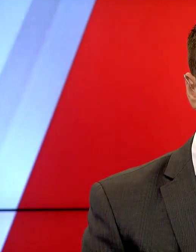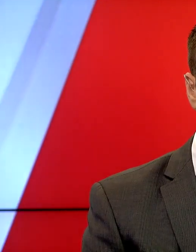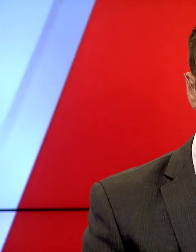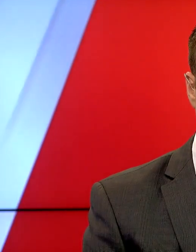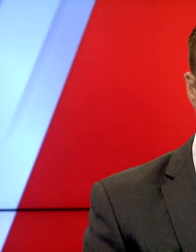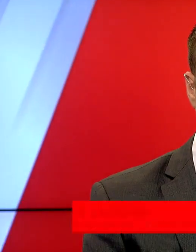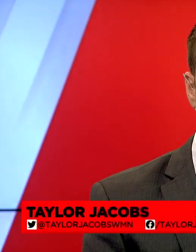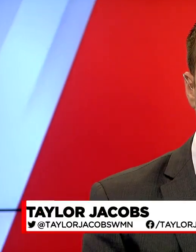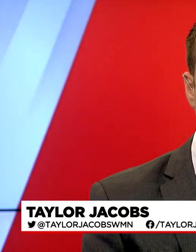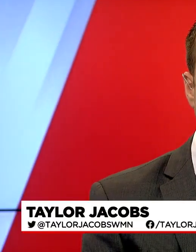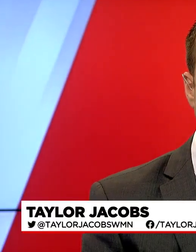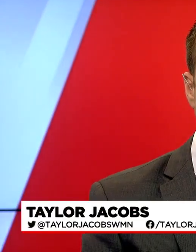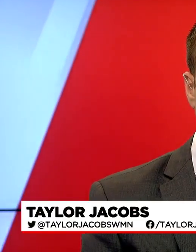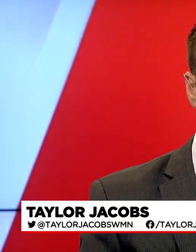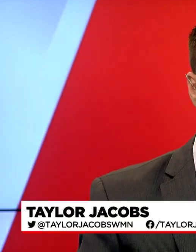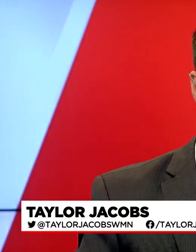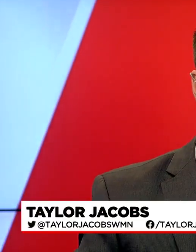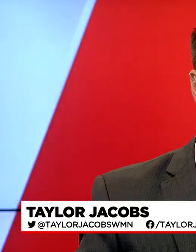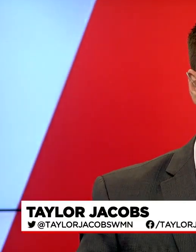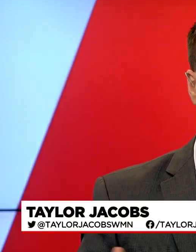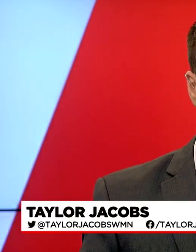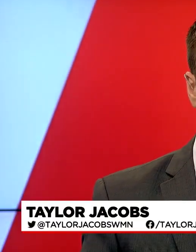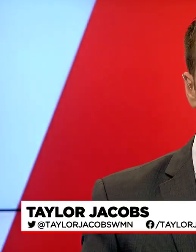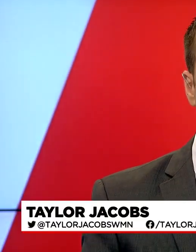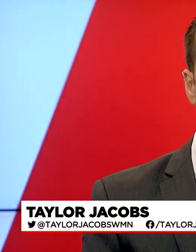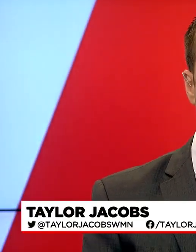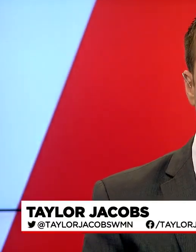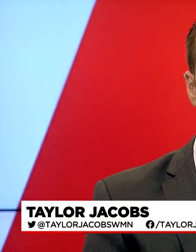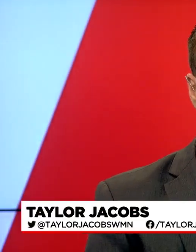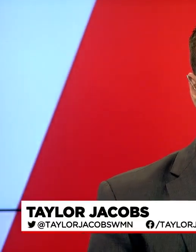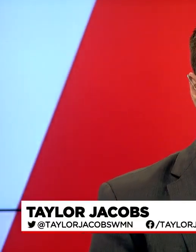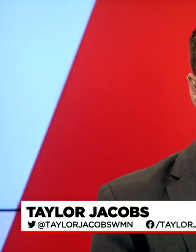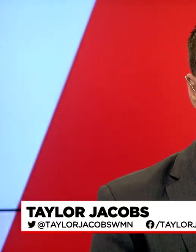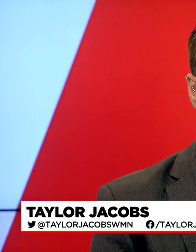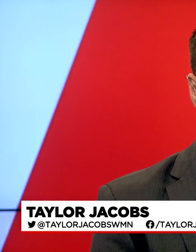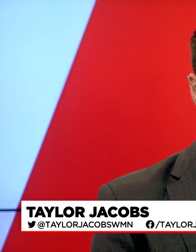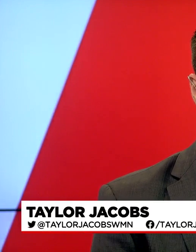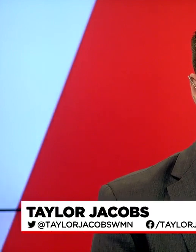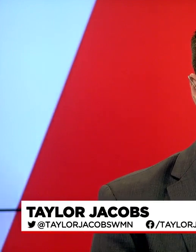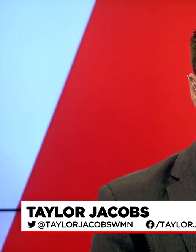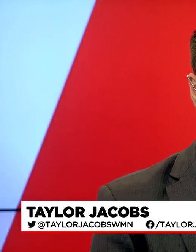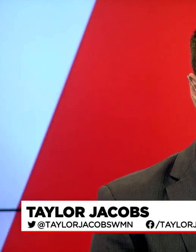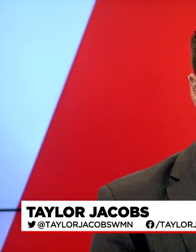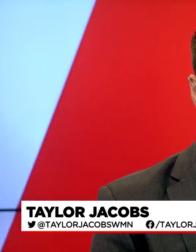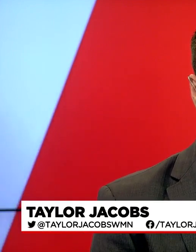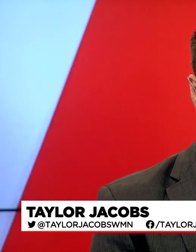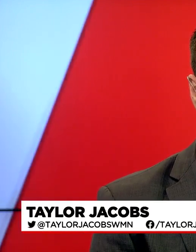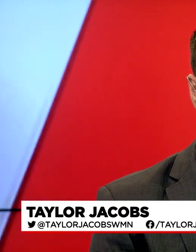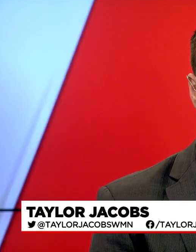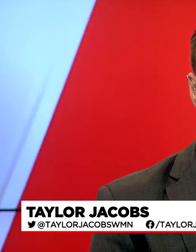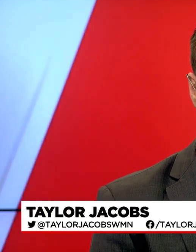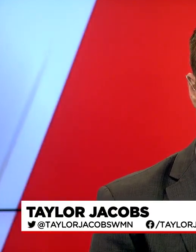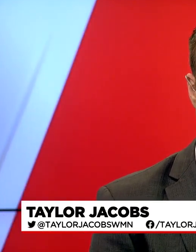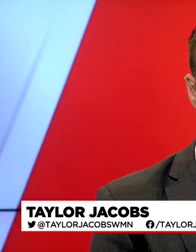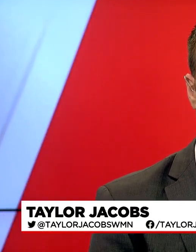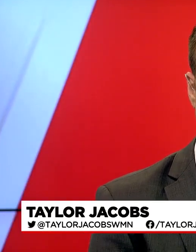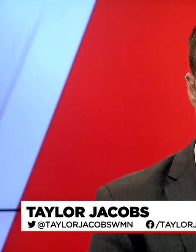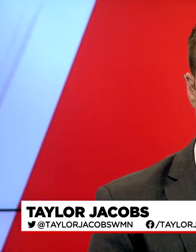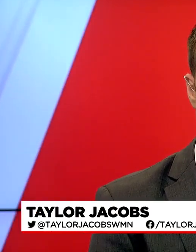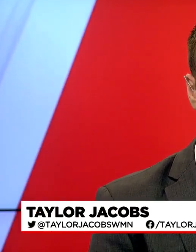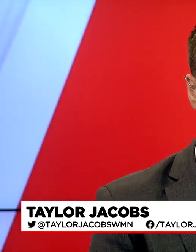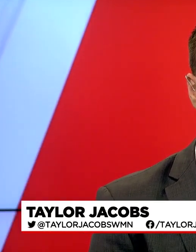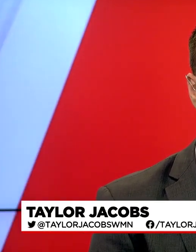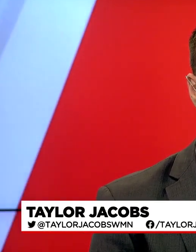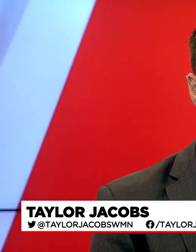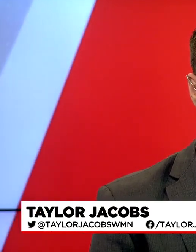Hello, everybody. Well, cases of COVID-19, at least in parts of the world, are going up, but they do seem to be on the decline here in the U.S., at least